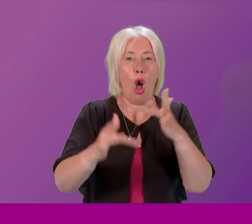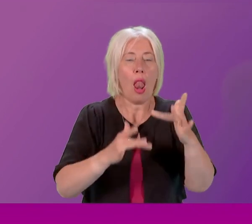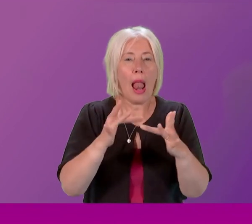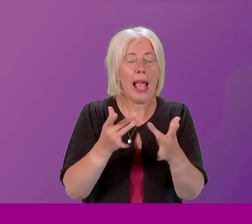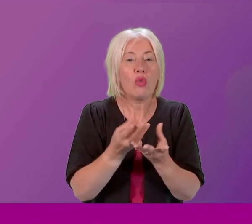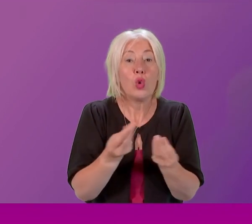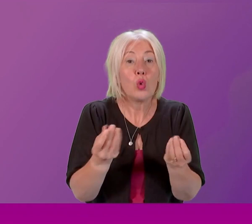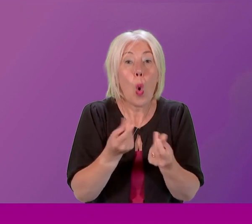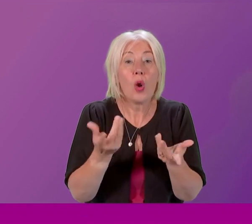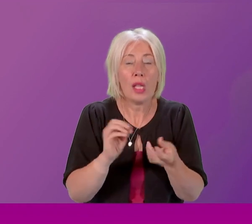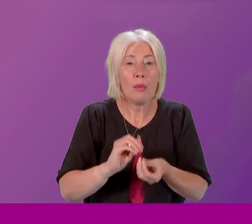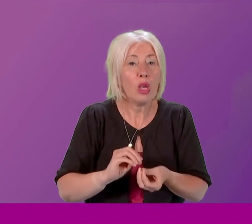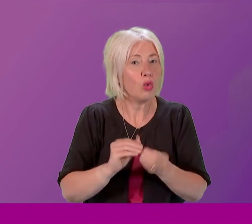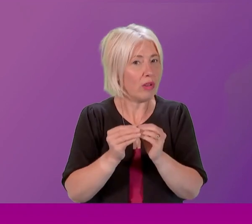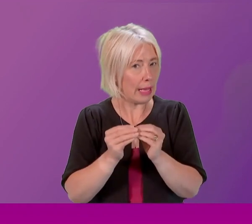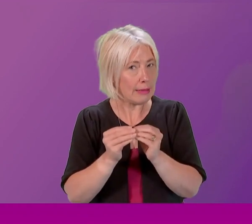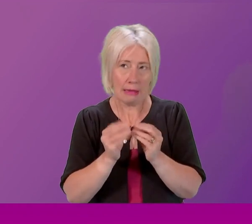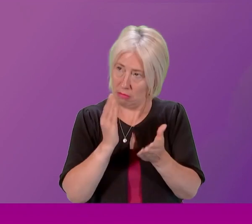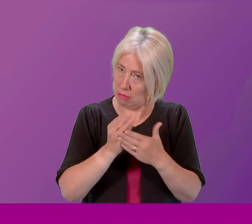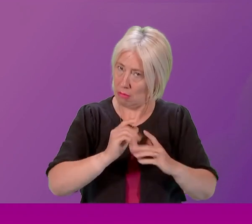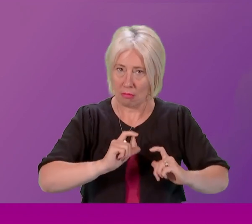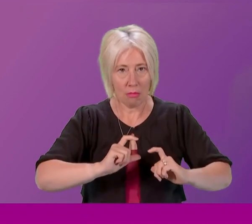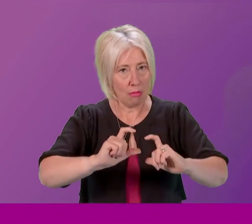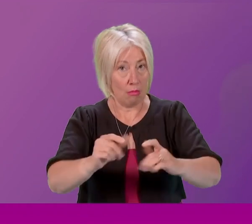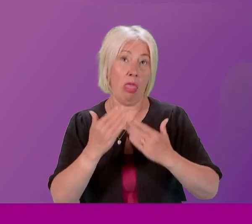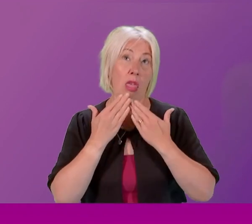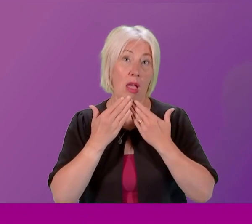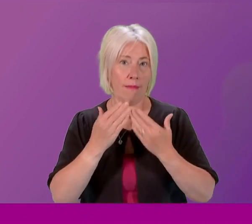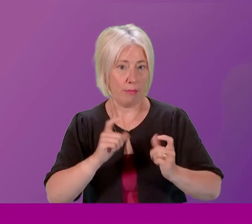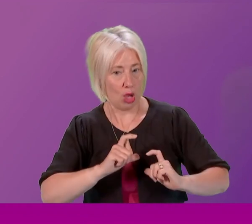were being creative and that have continued, thankfully,